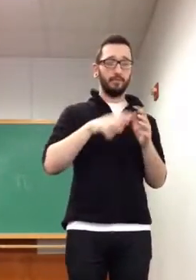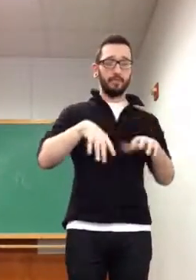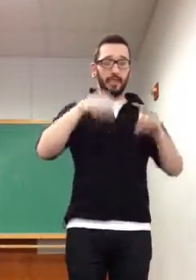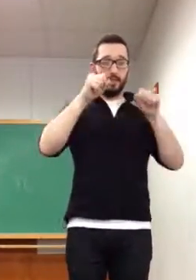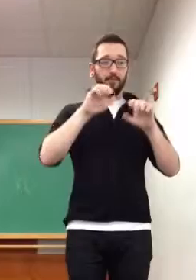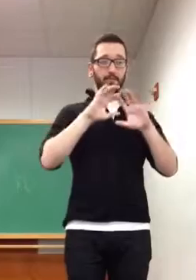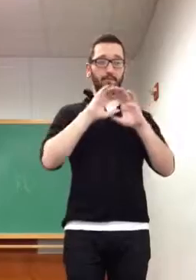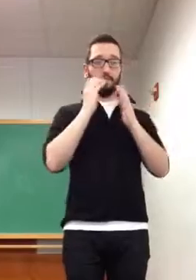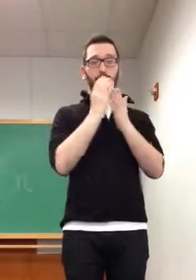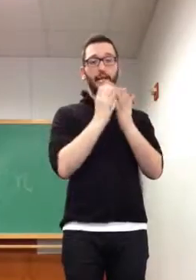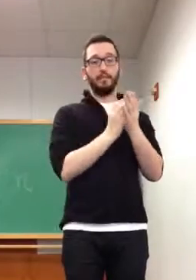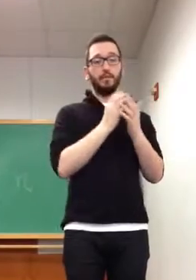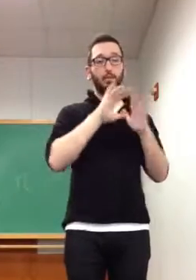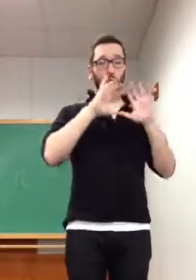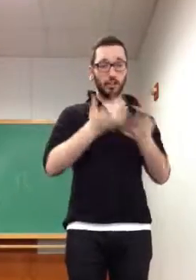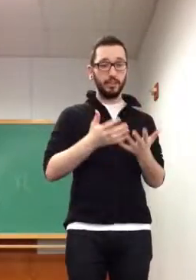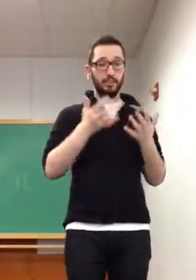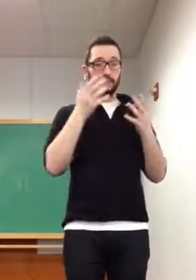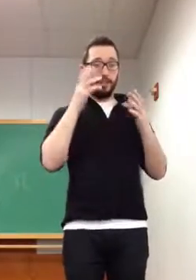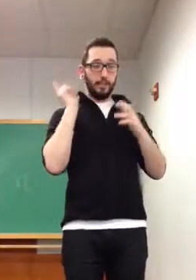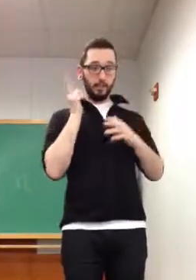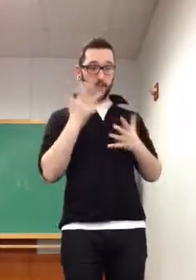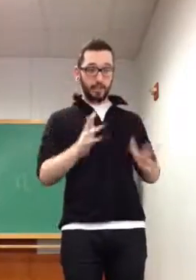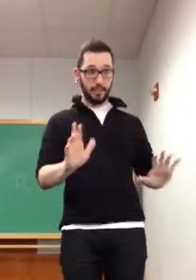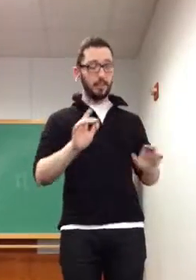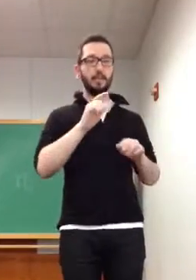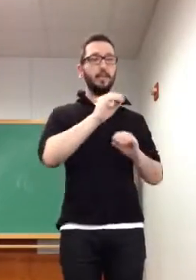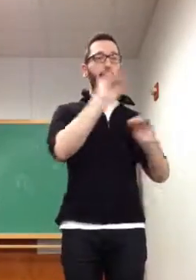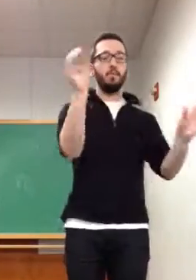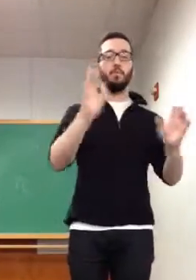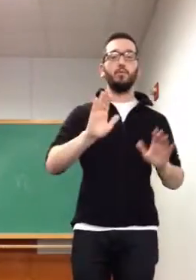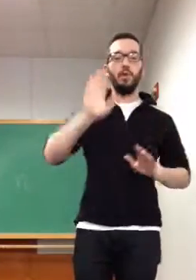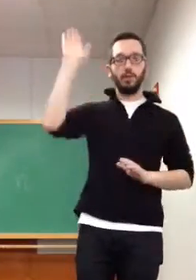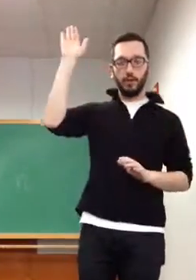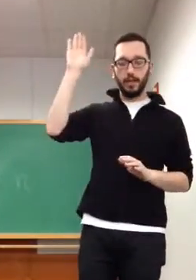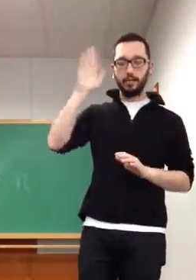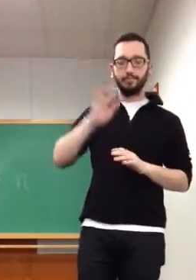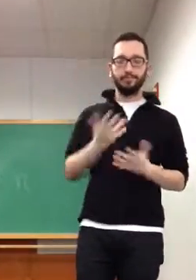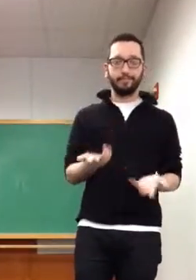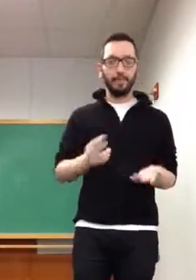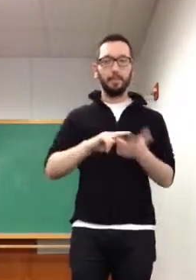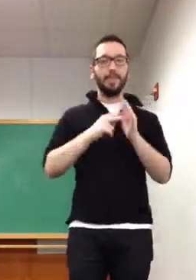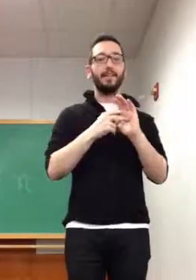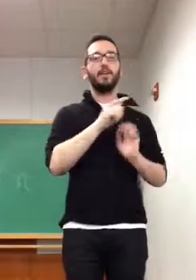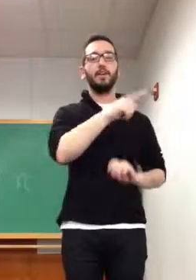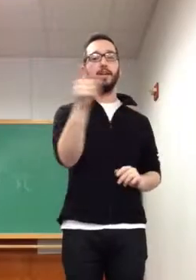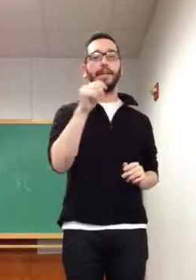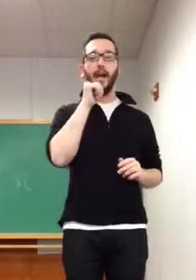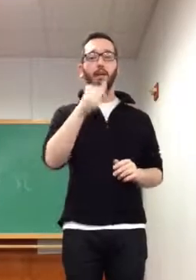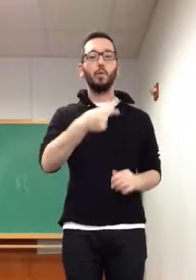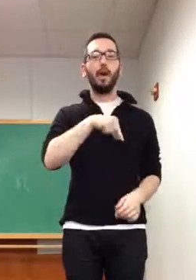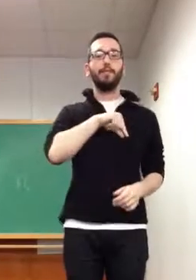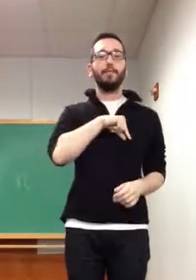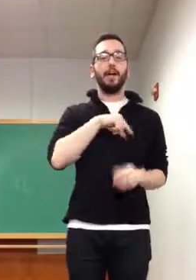And this was a terrible problem, because you had people who had no qualifications to teach world history, who were now